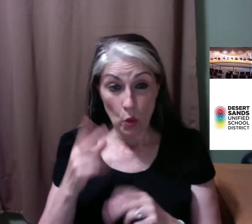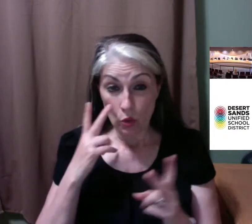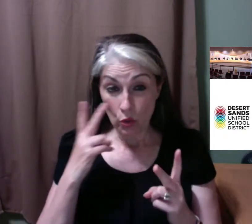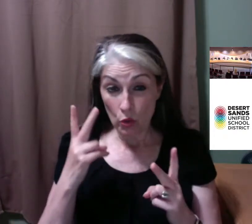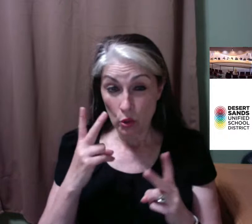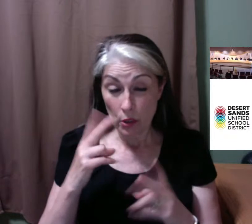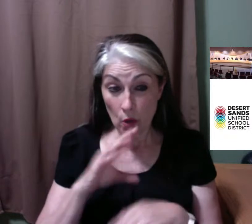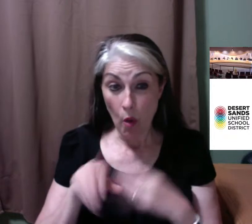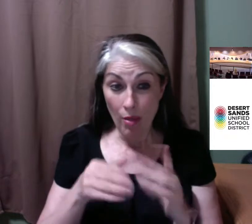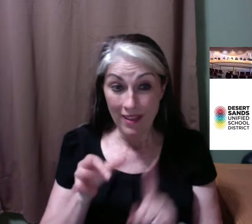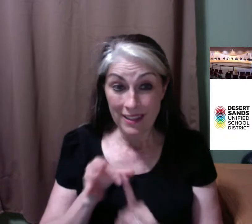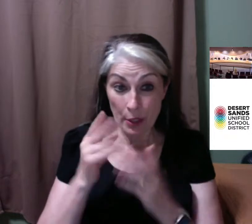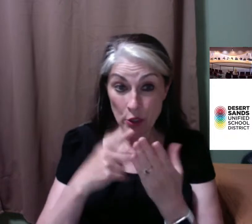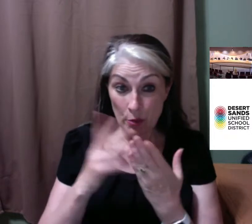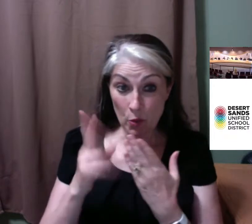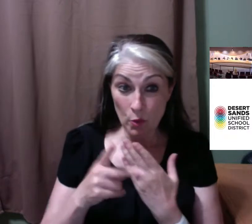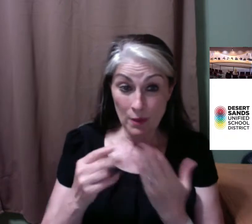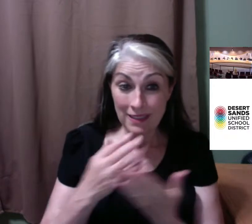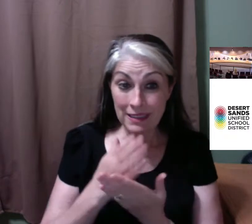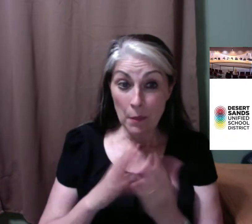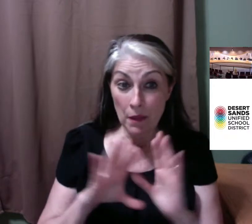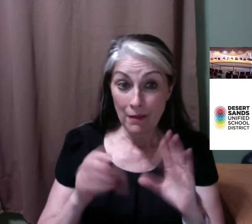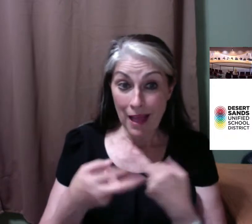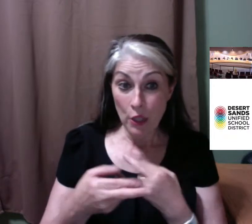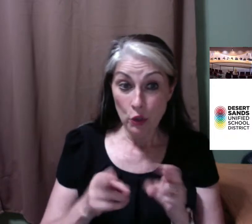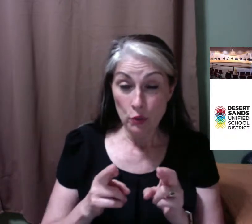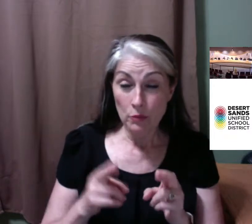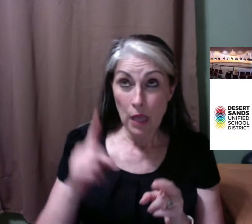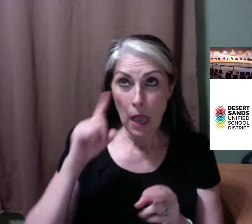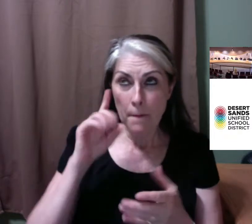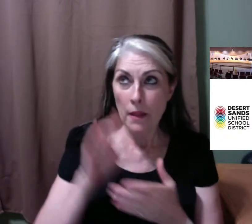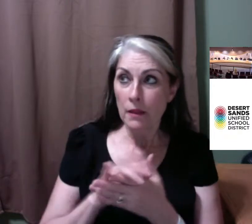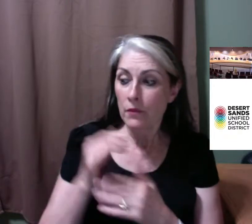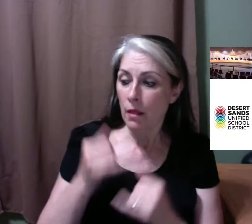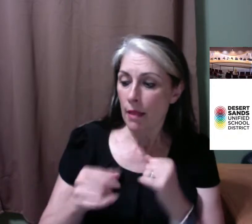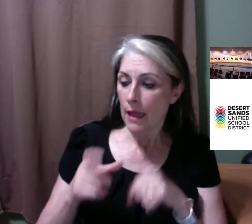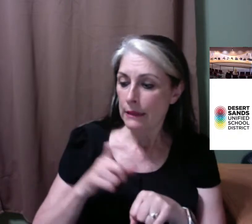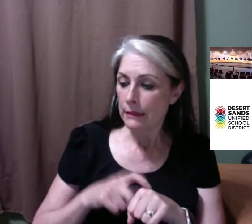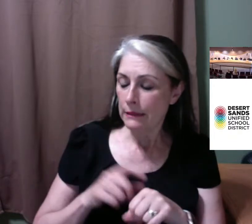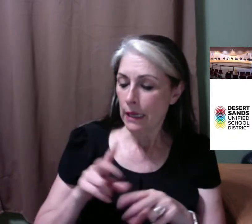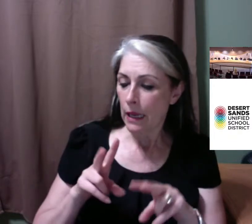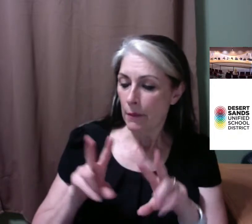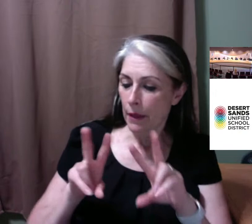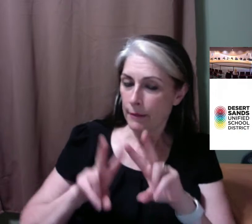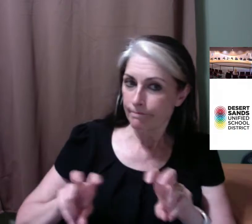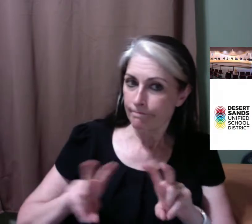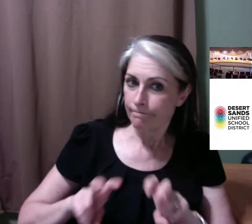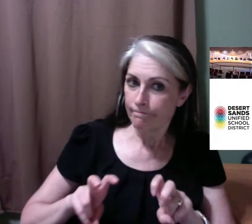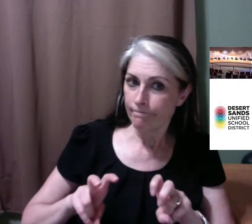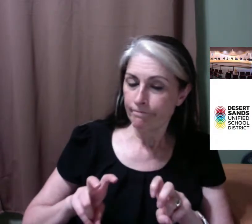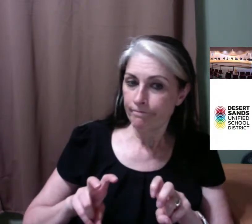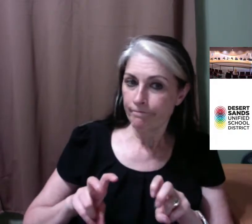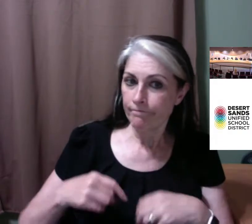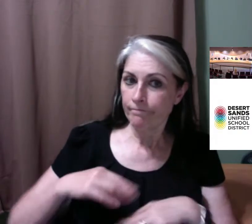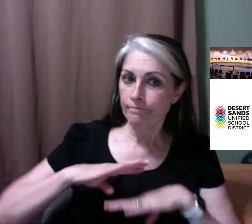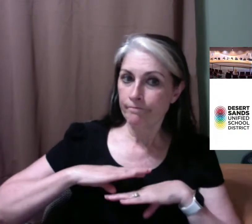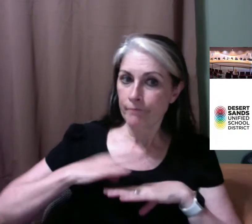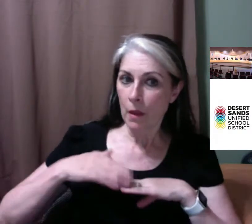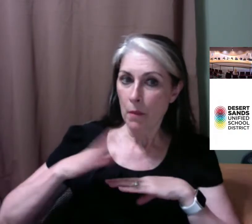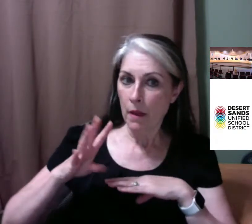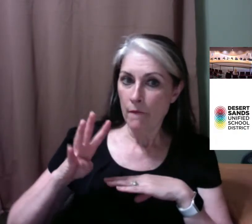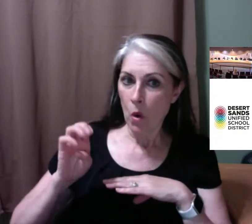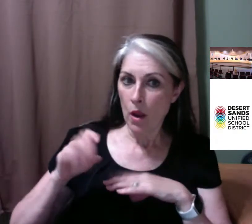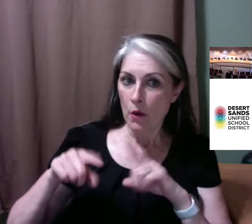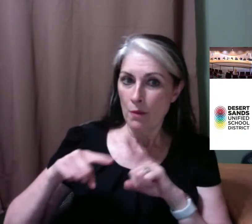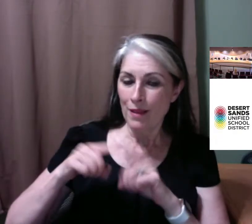programs that could be in some of those classrooms, I believe the last I looked was we could accommodate over 400 plus